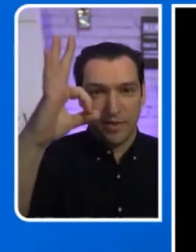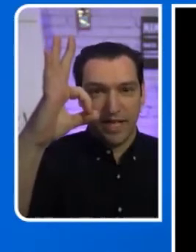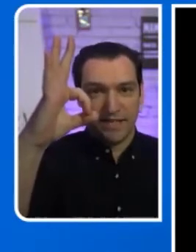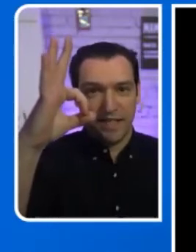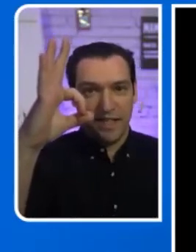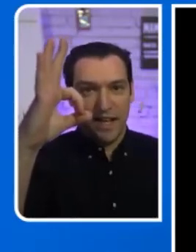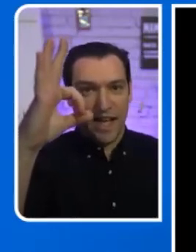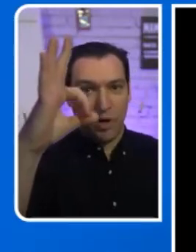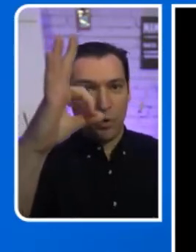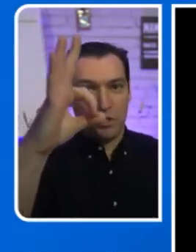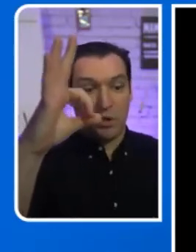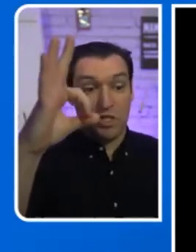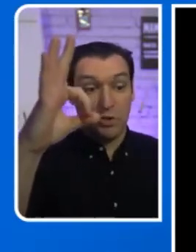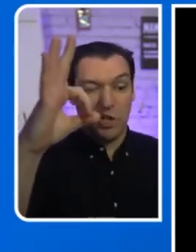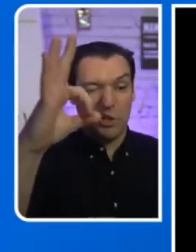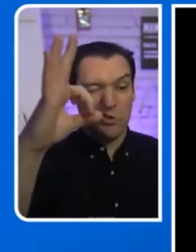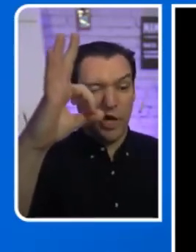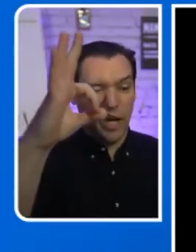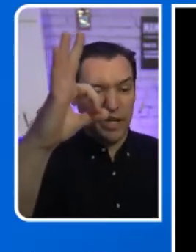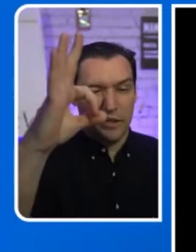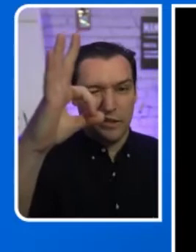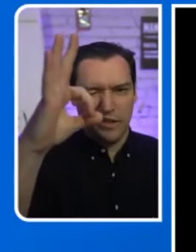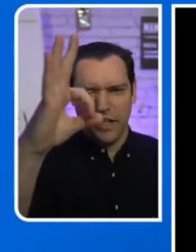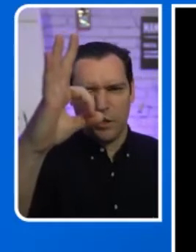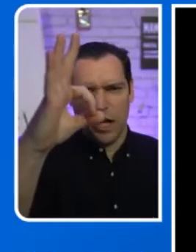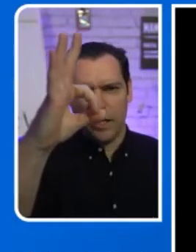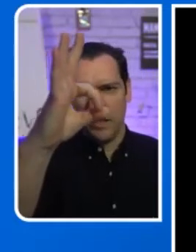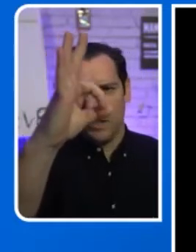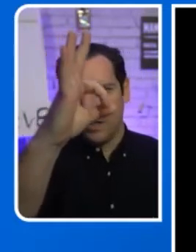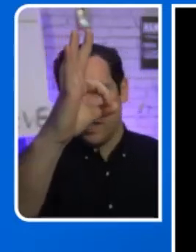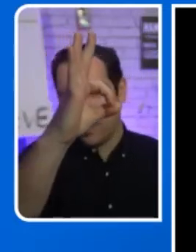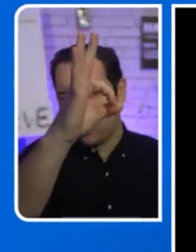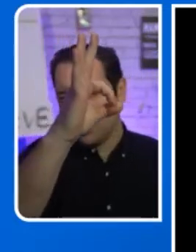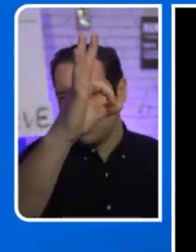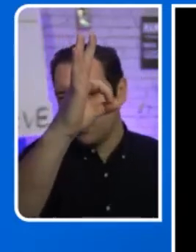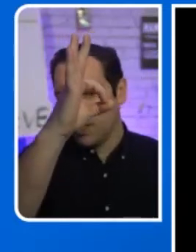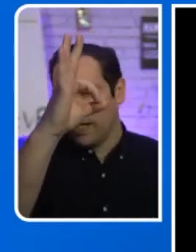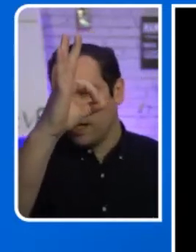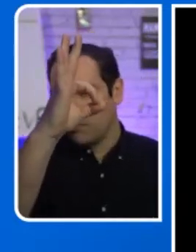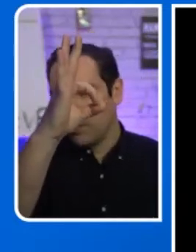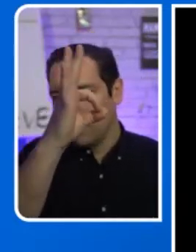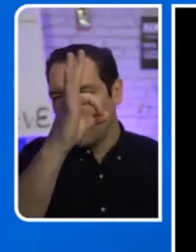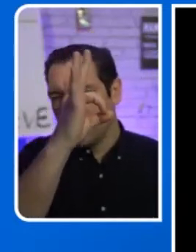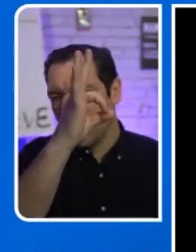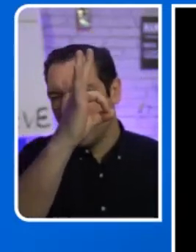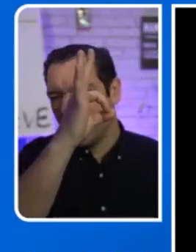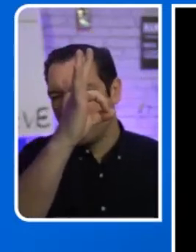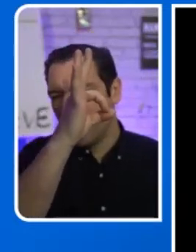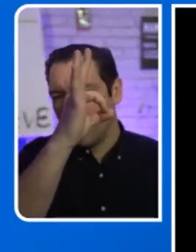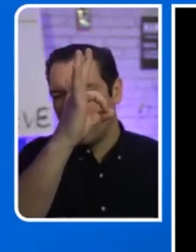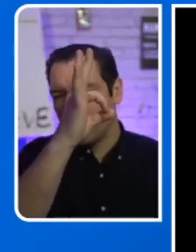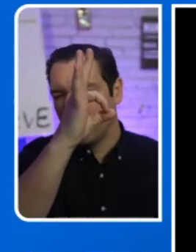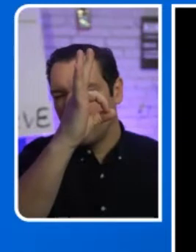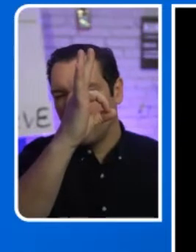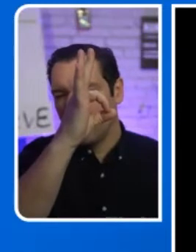Everybody has that. And what I want you to do is I want you to close one eye, either eye, and I want you to line up that yellow